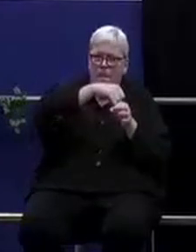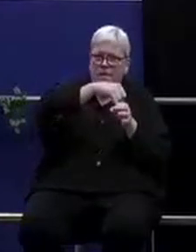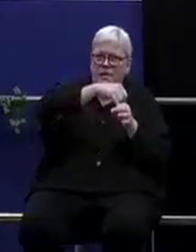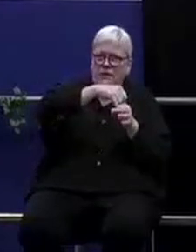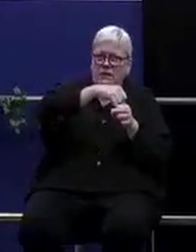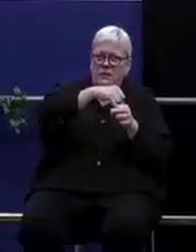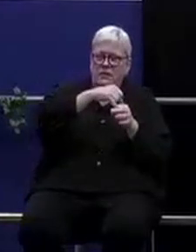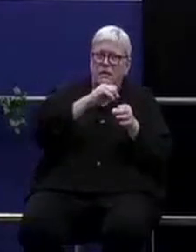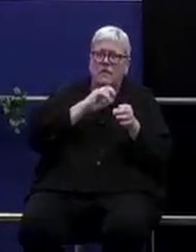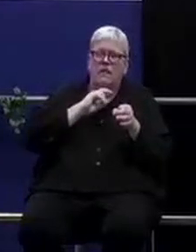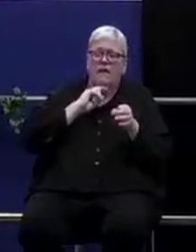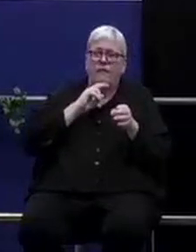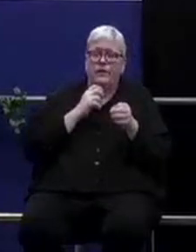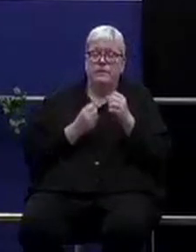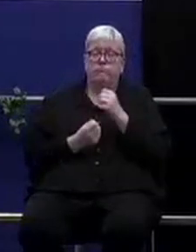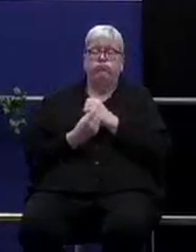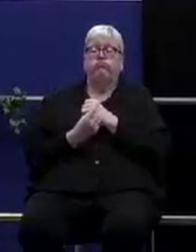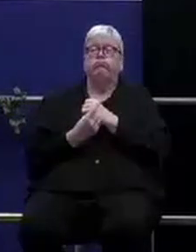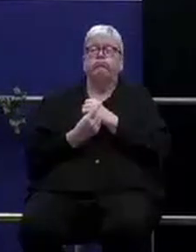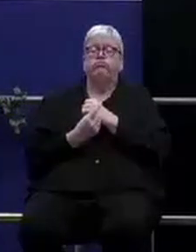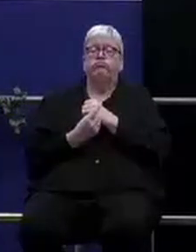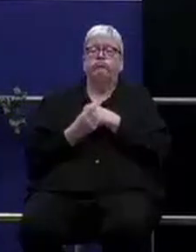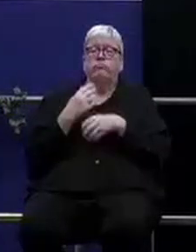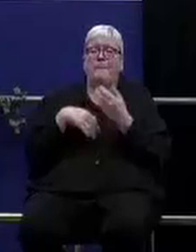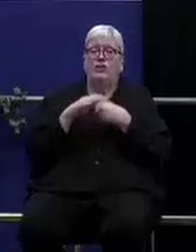her voice just kind of came to me, and I think it was a mixture of